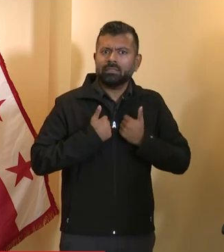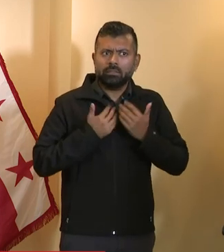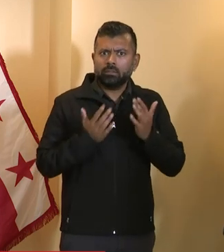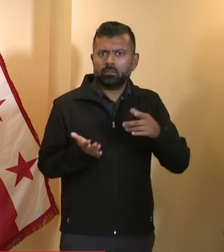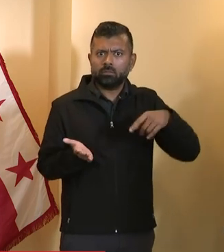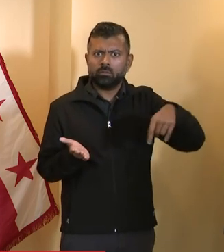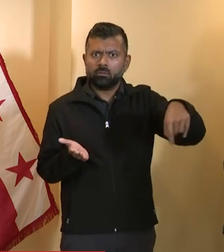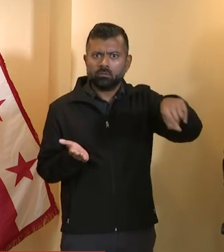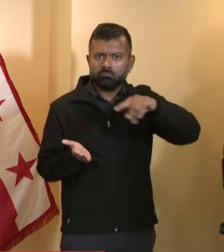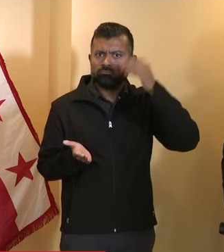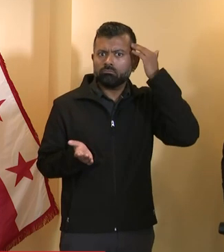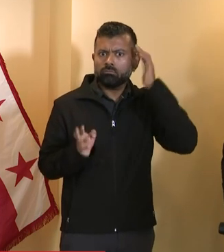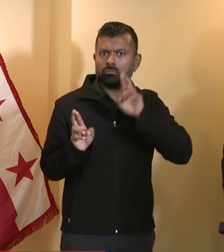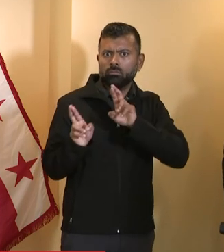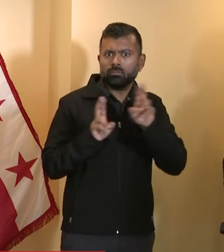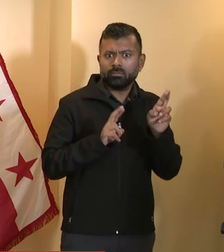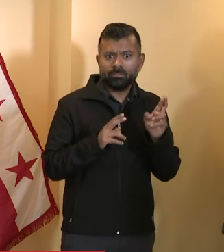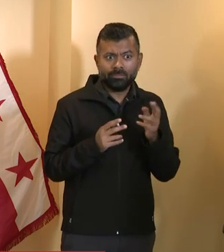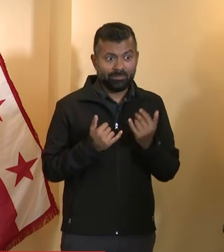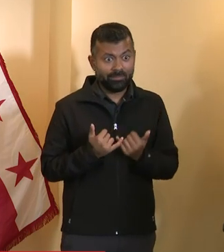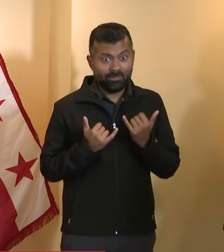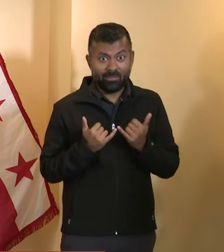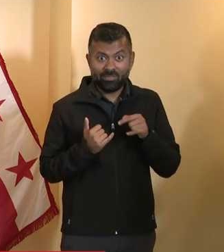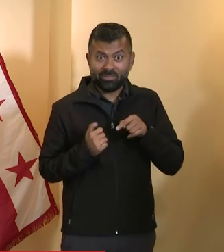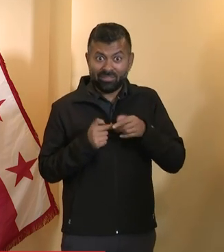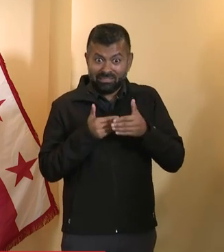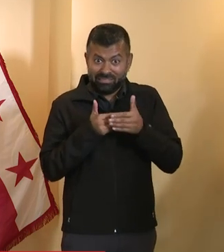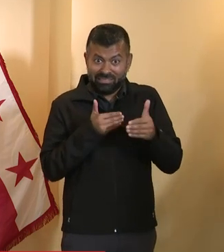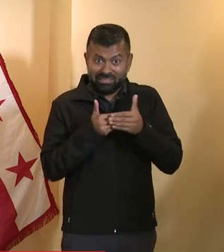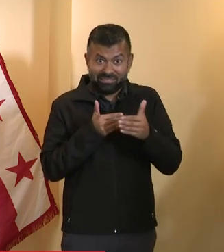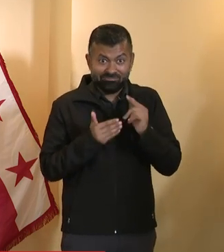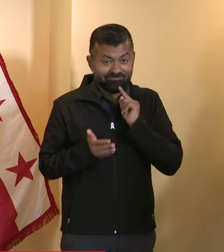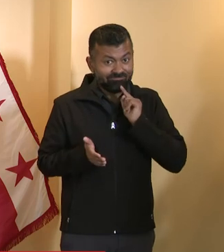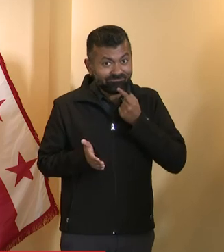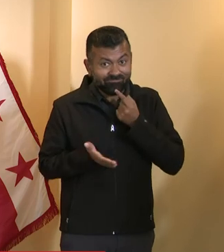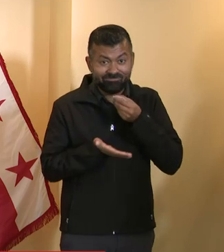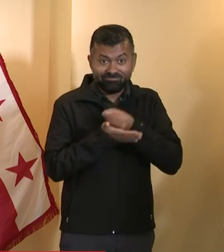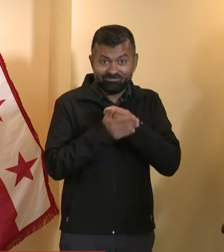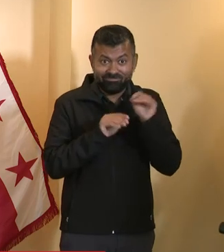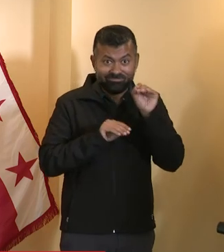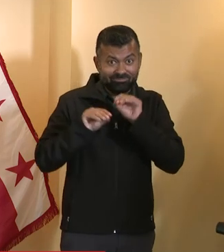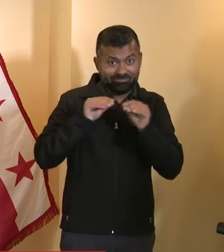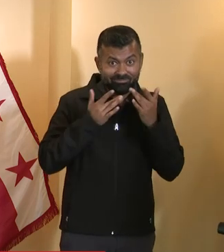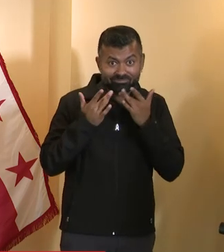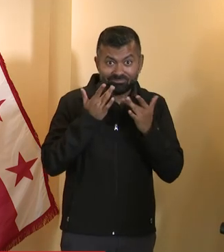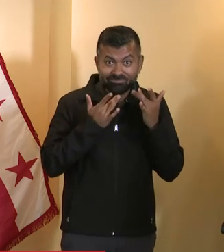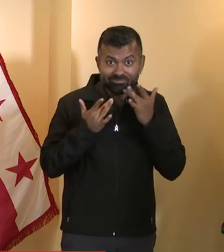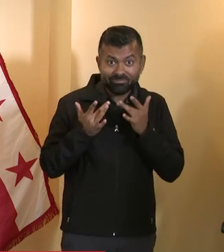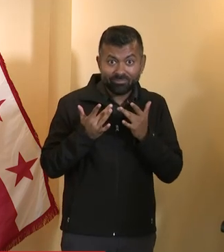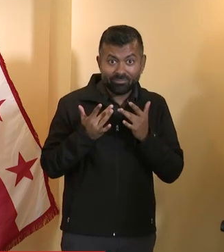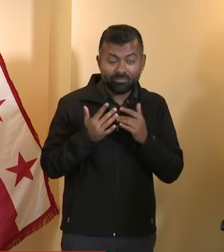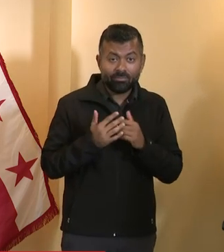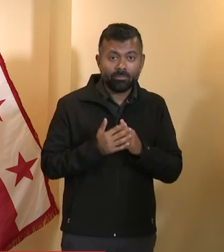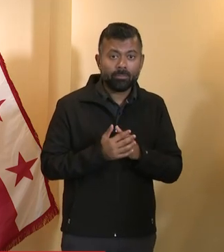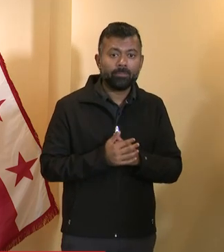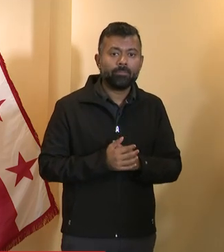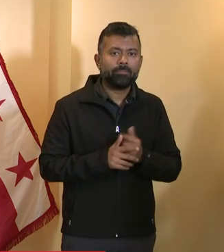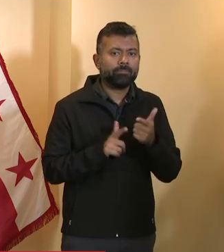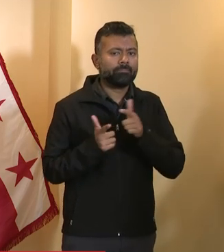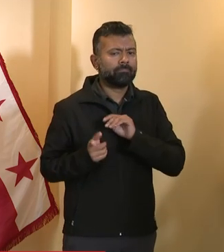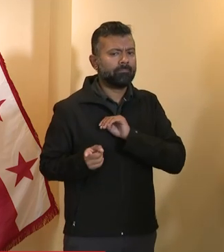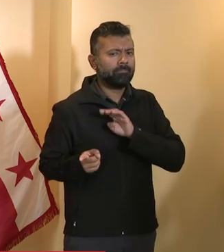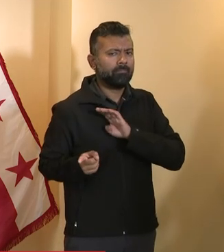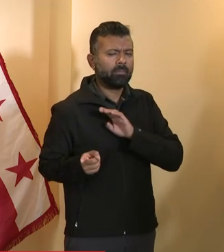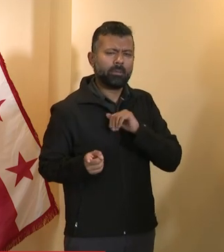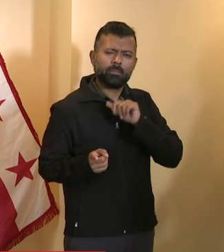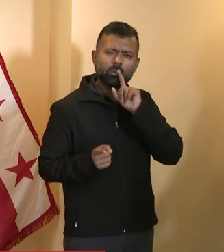somewhat dire revenue forecast? Well, I'm not sure what you're referring to with what the chairman said, but